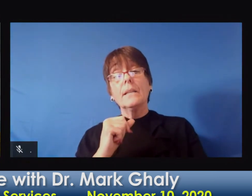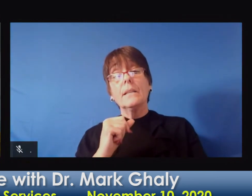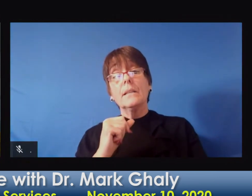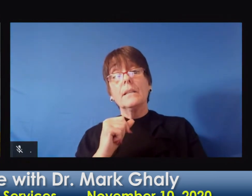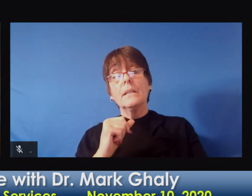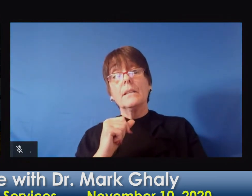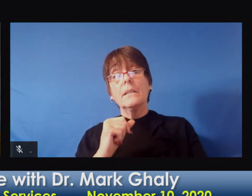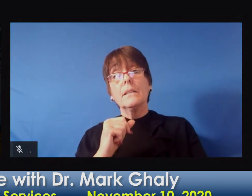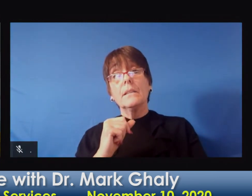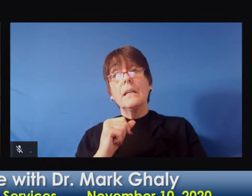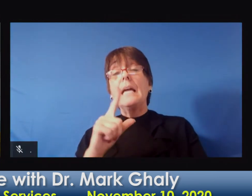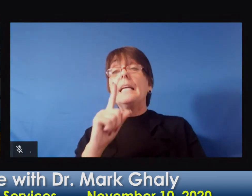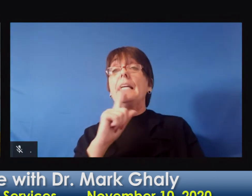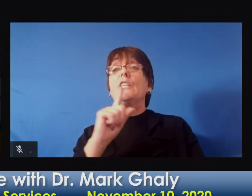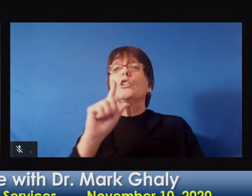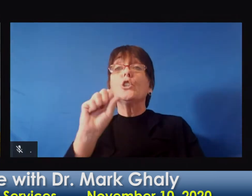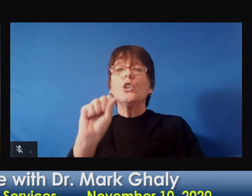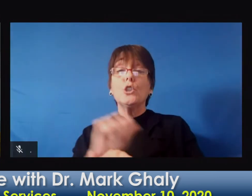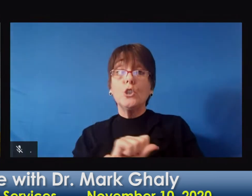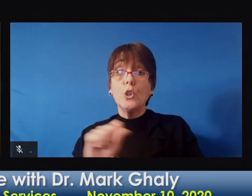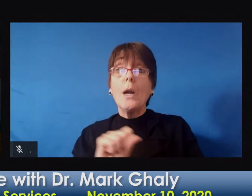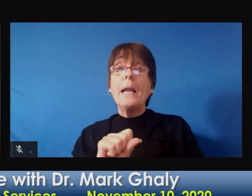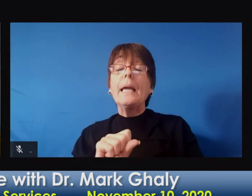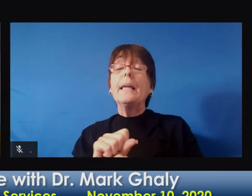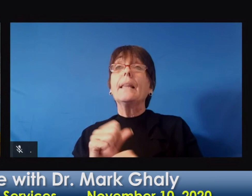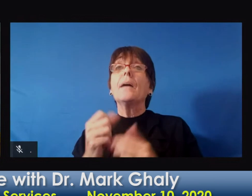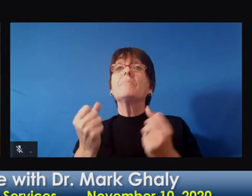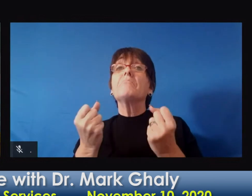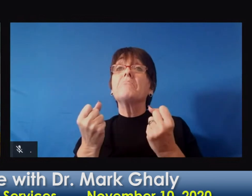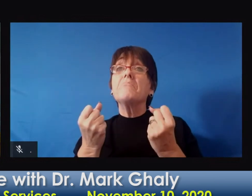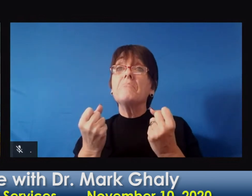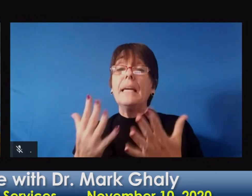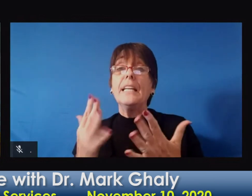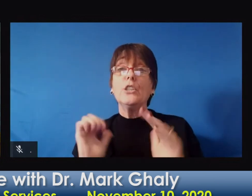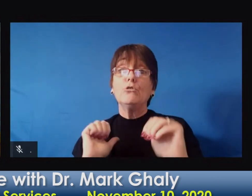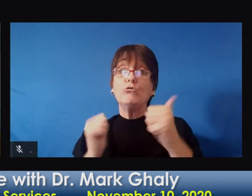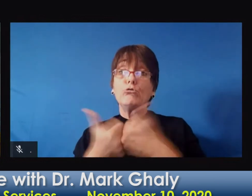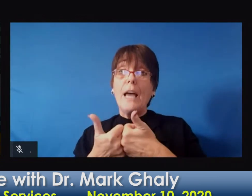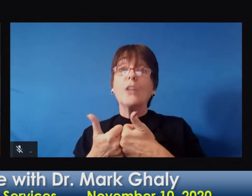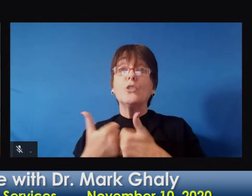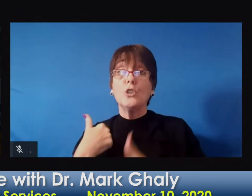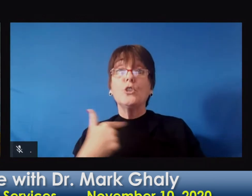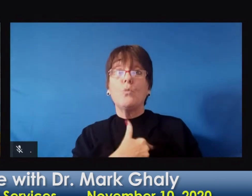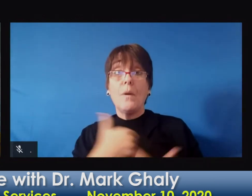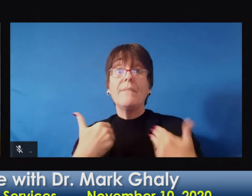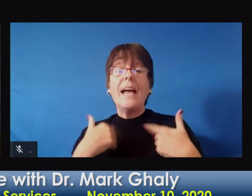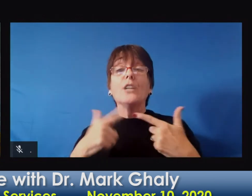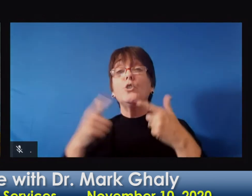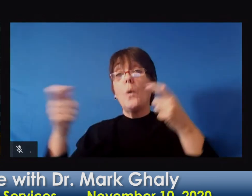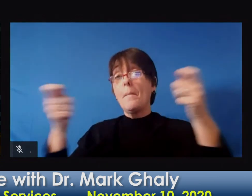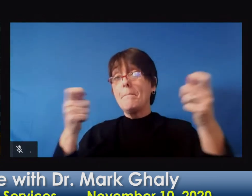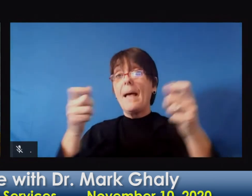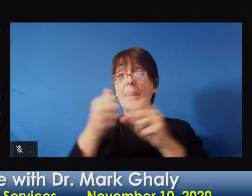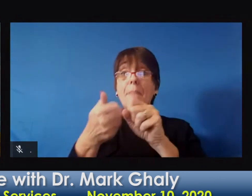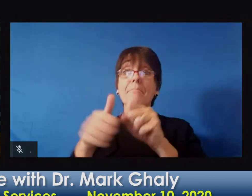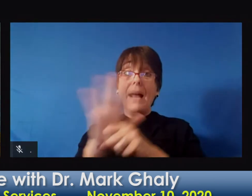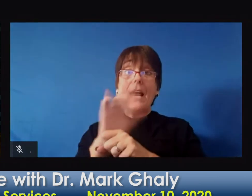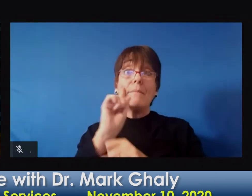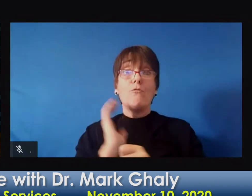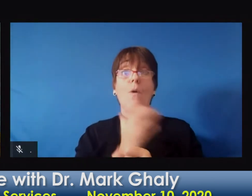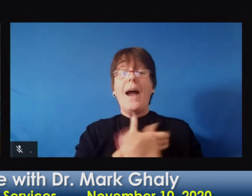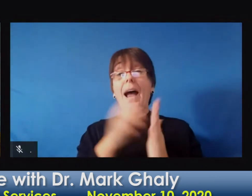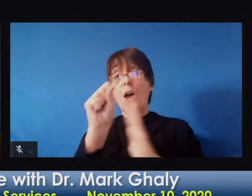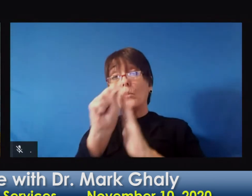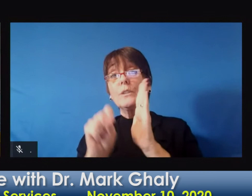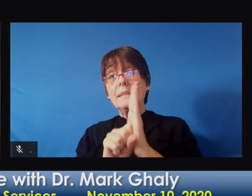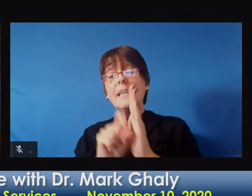it has certainly been among the many challenges that we've had in managing the pandemic for our state is